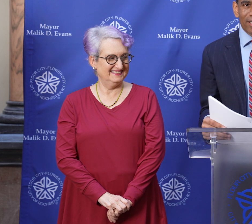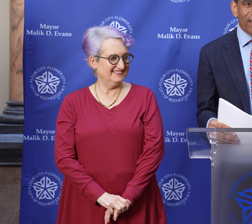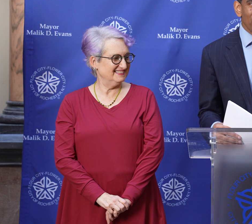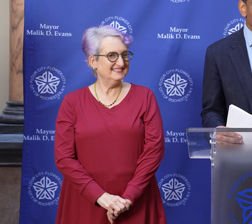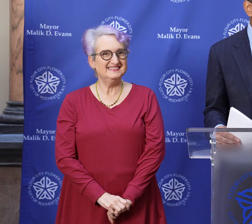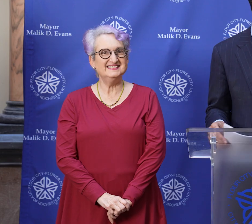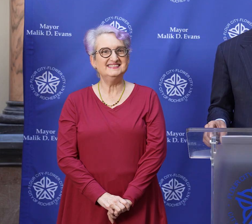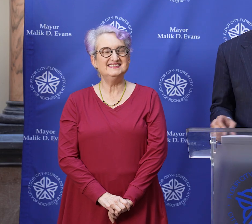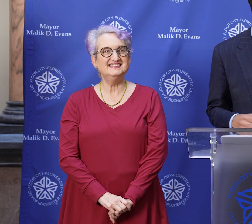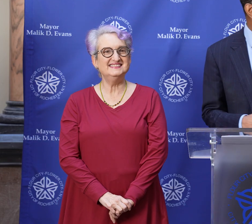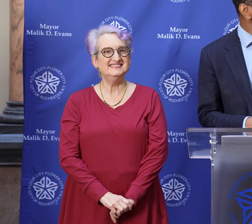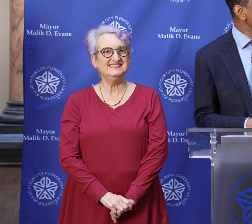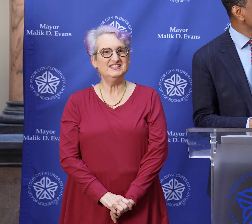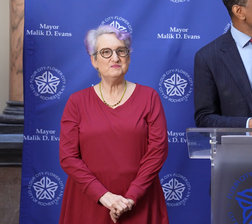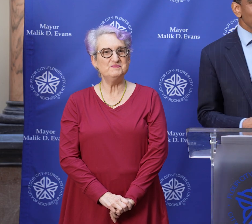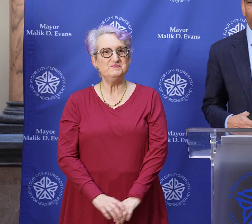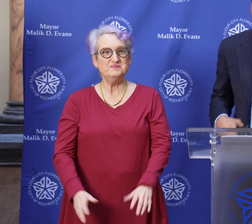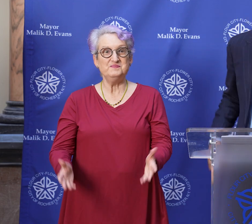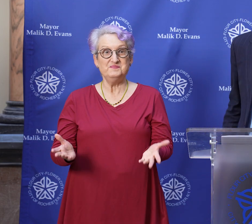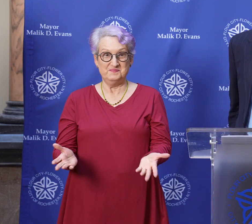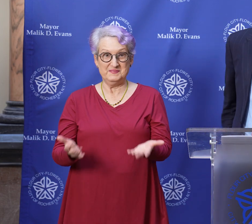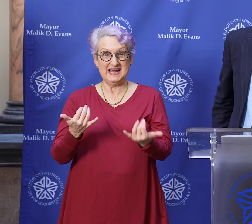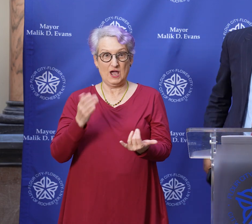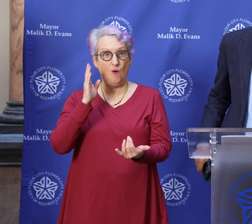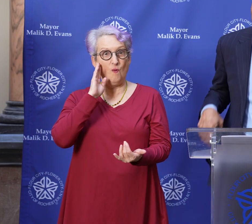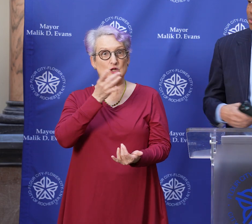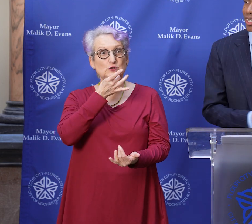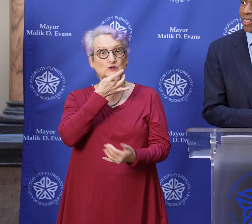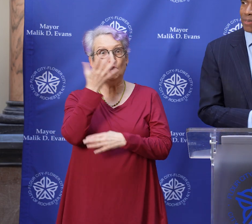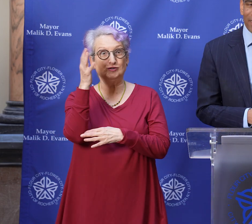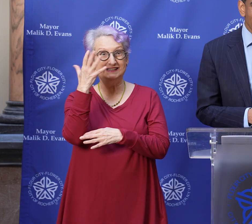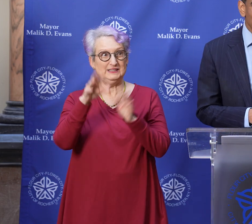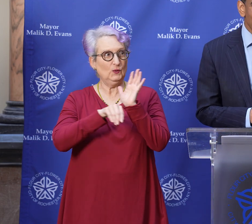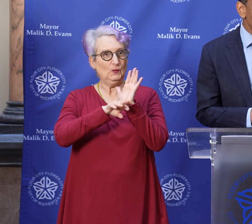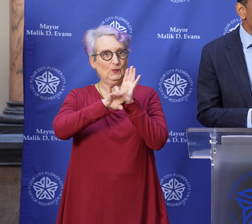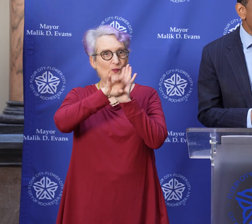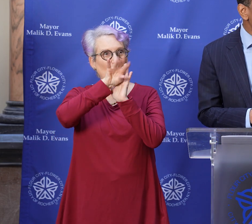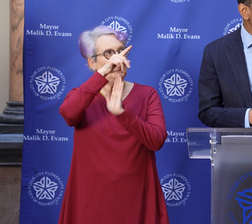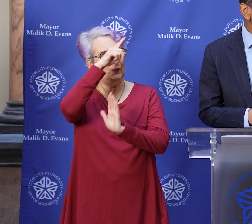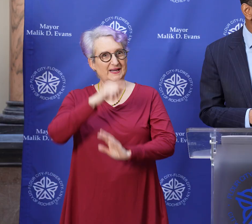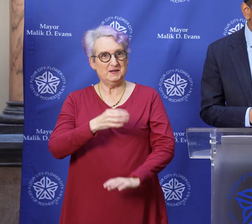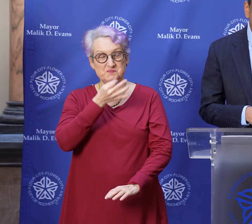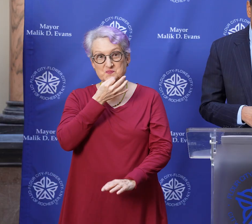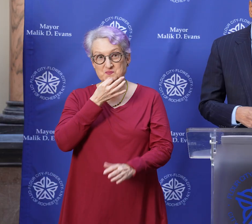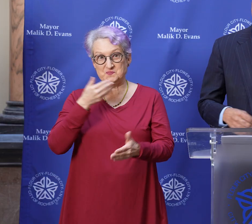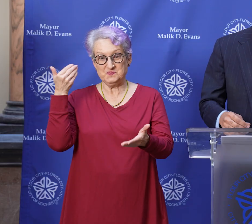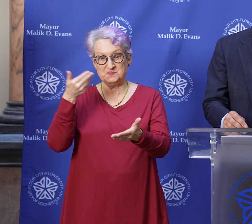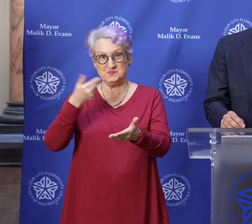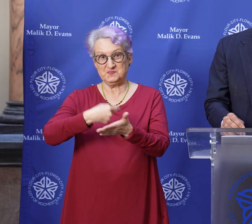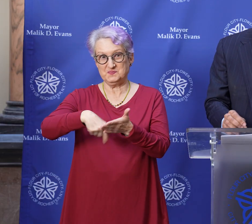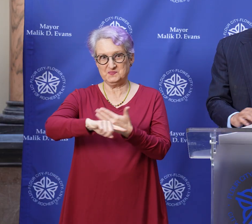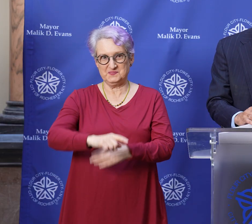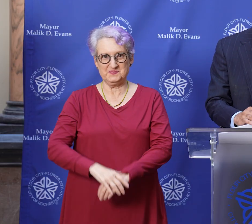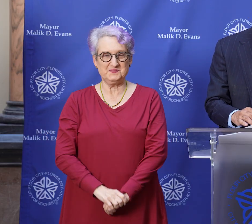Good morning. I was hoping that we'd have the bulbs on the tree, but you'll be seeing them soon. I think next week we will be having our